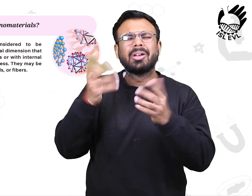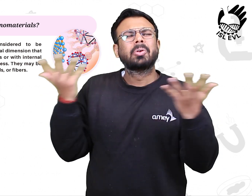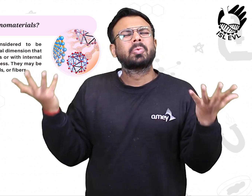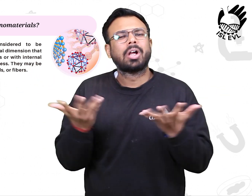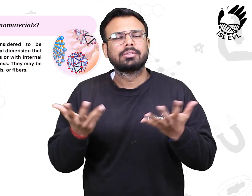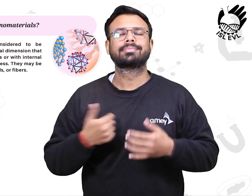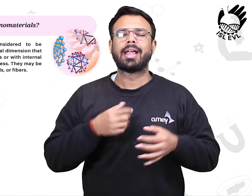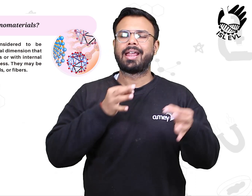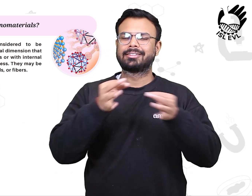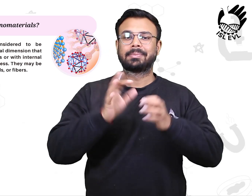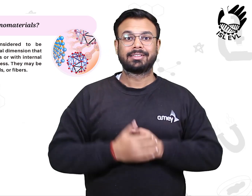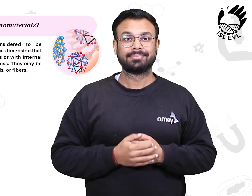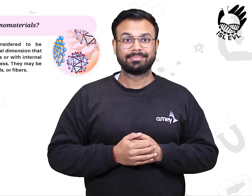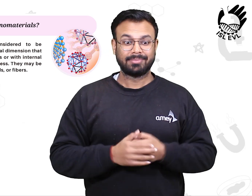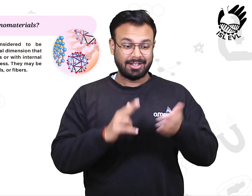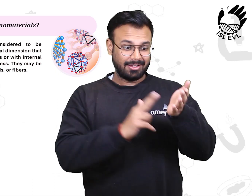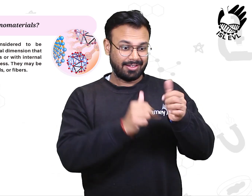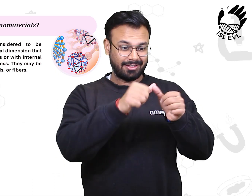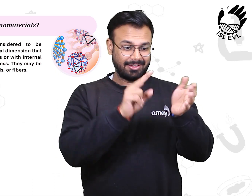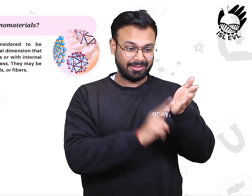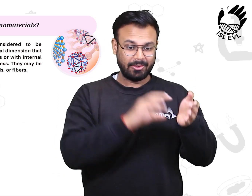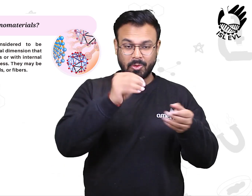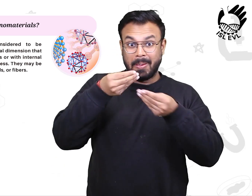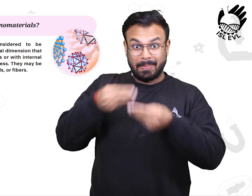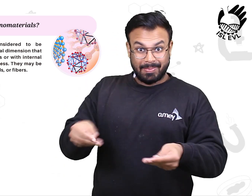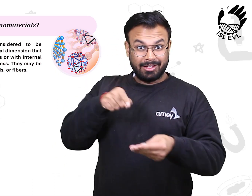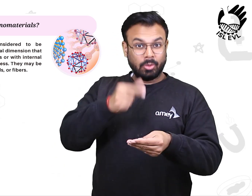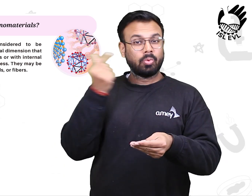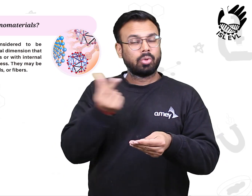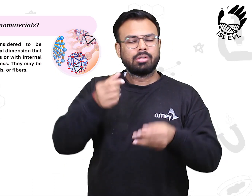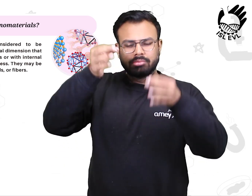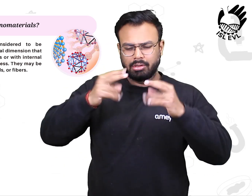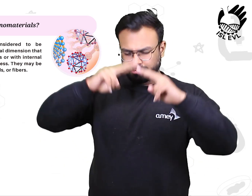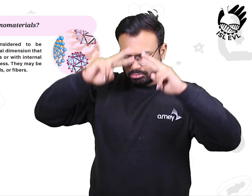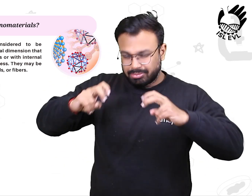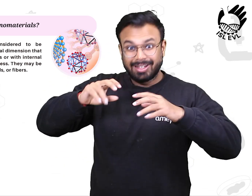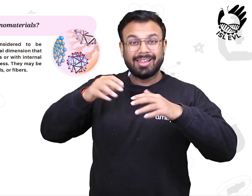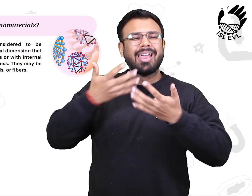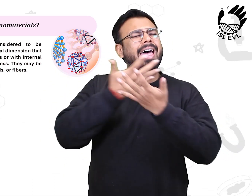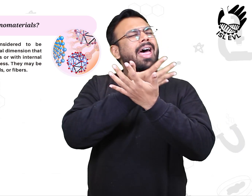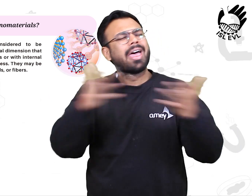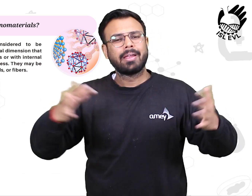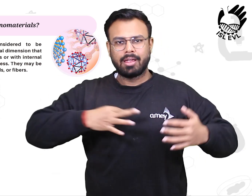nanometers or less, or with internal structure measuring 100 nanometers or